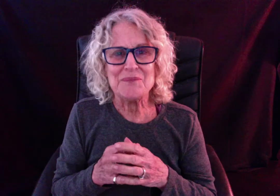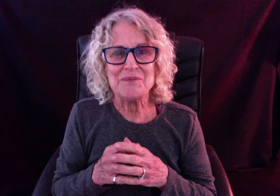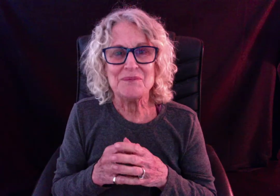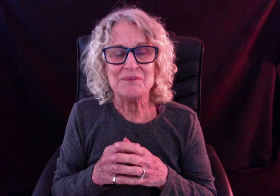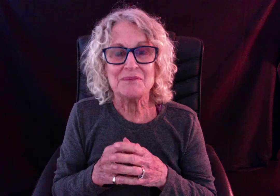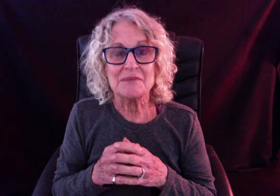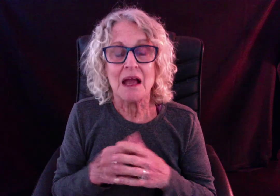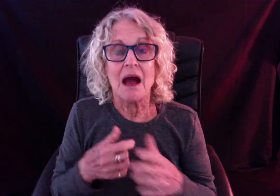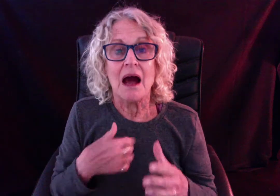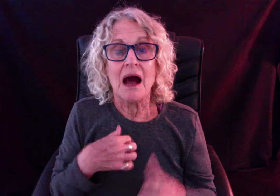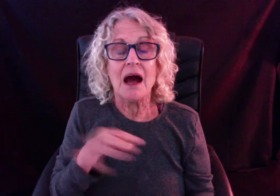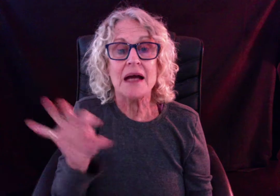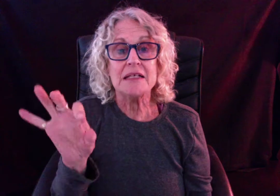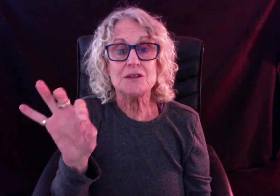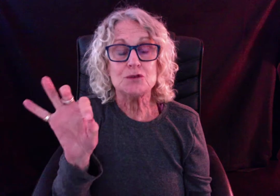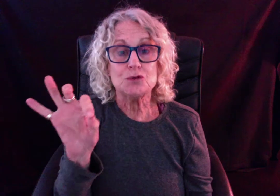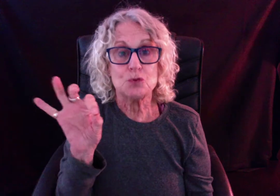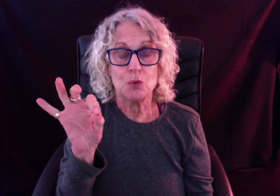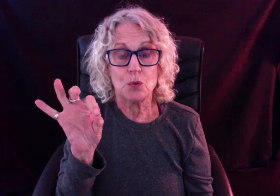I chose,